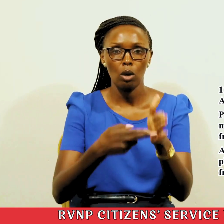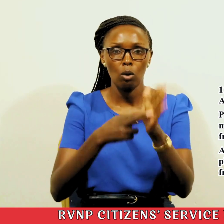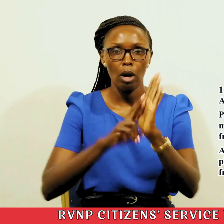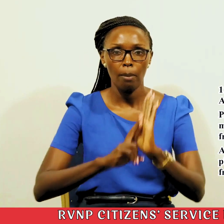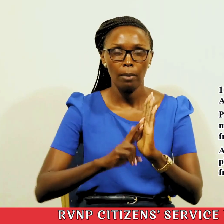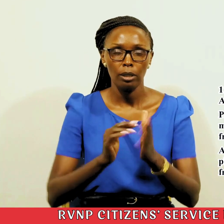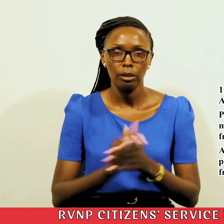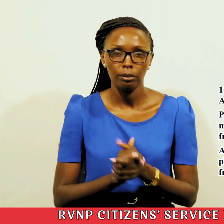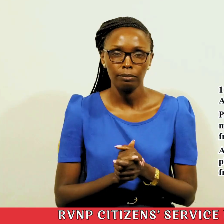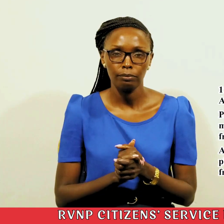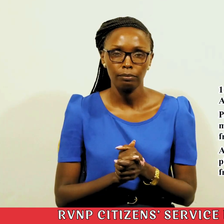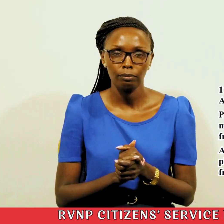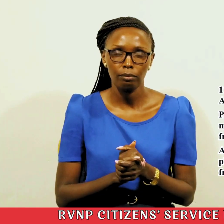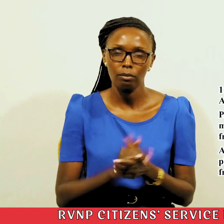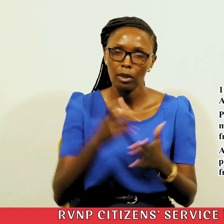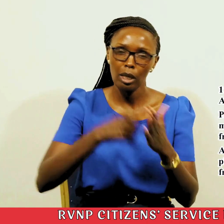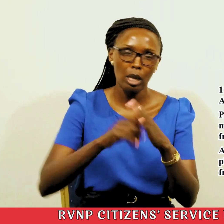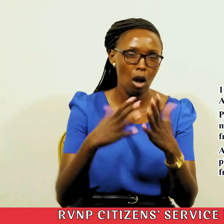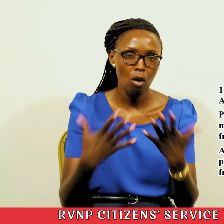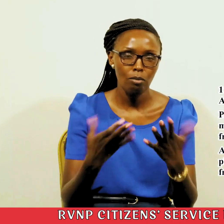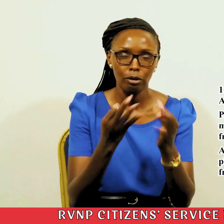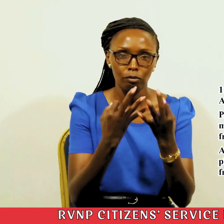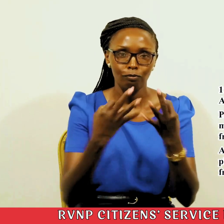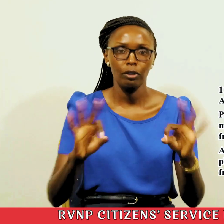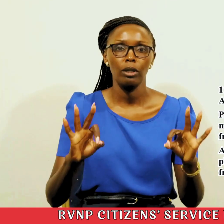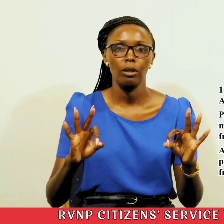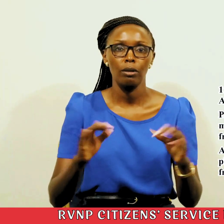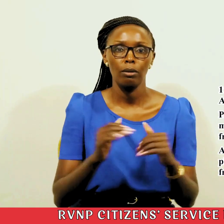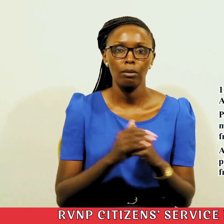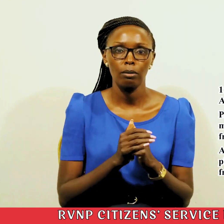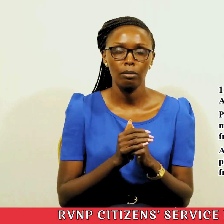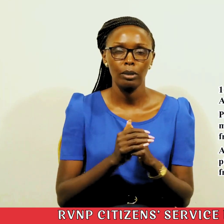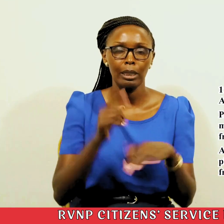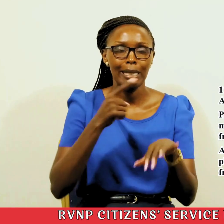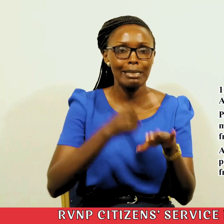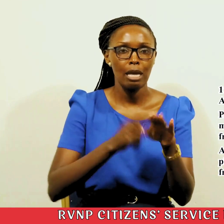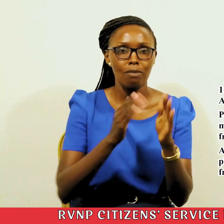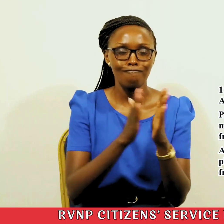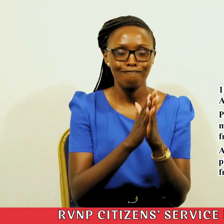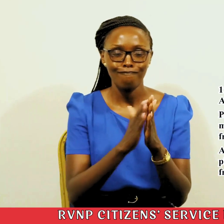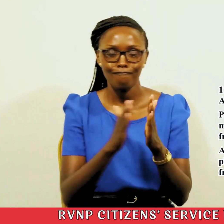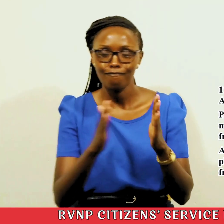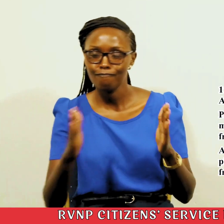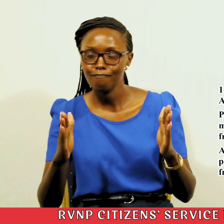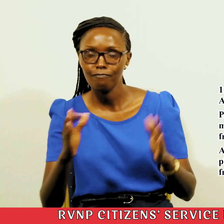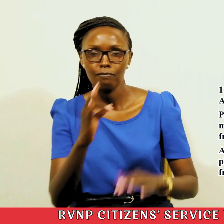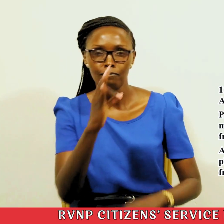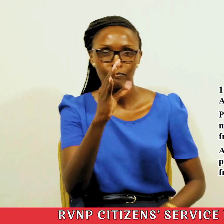This is a free service. The timeline is 30 days.